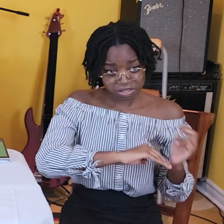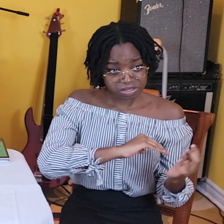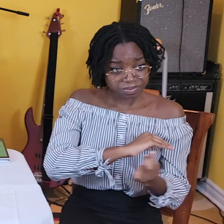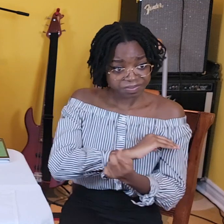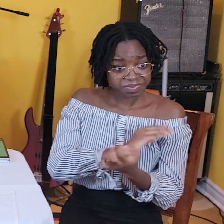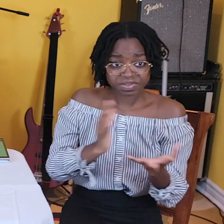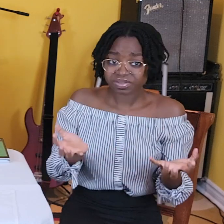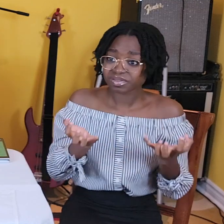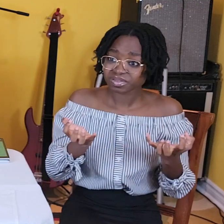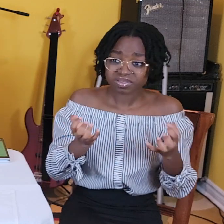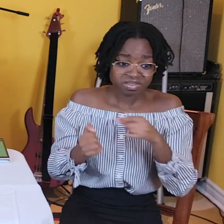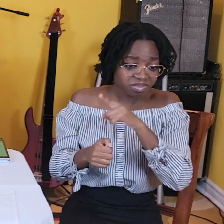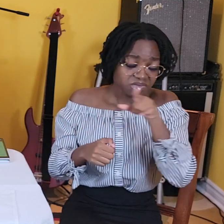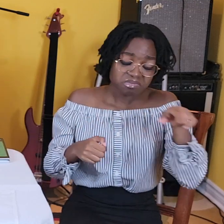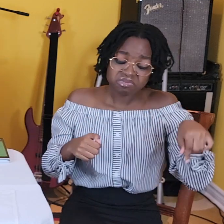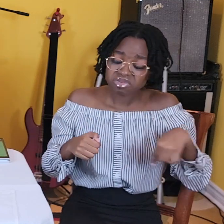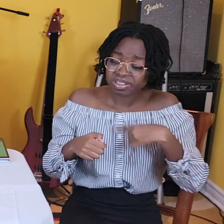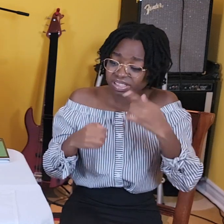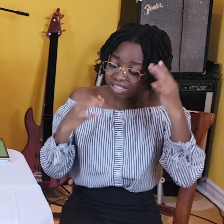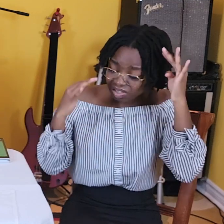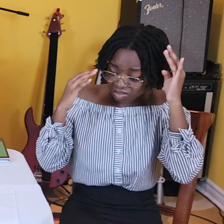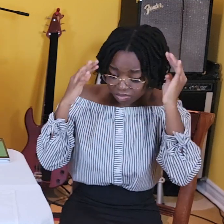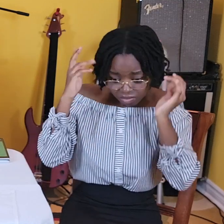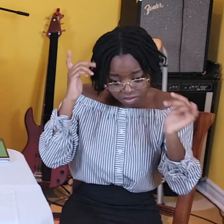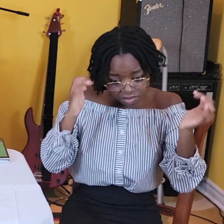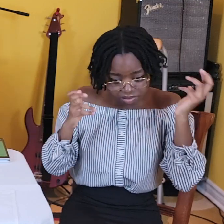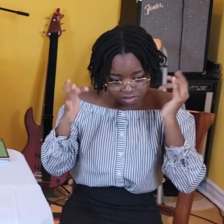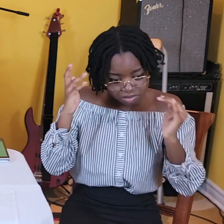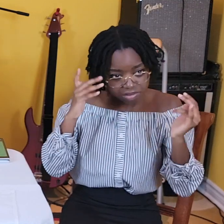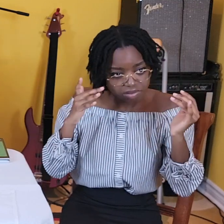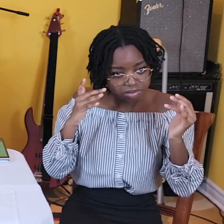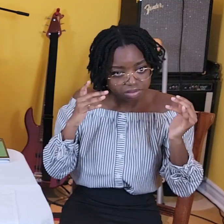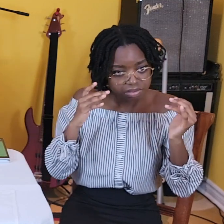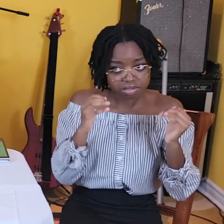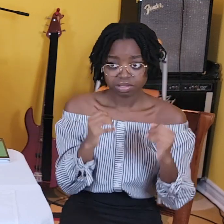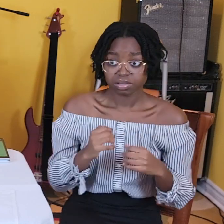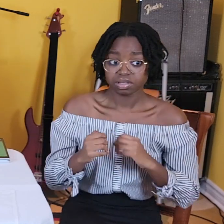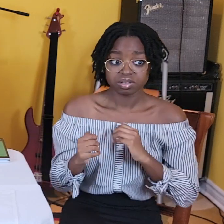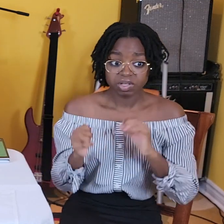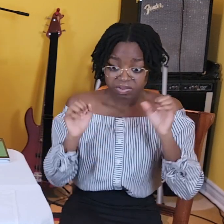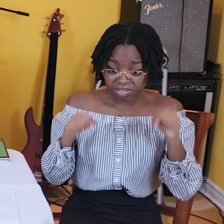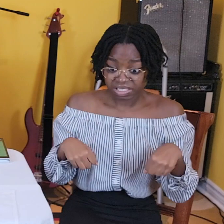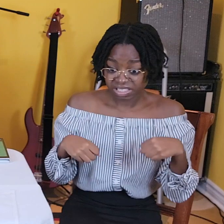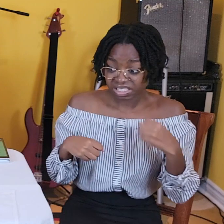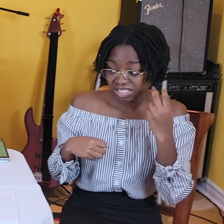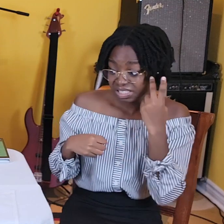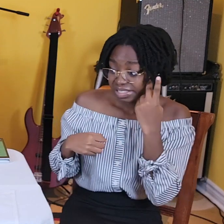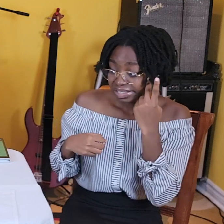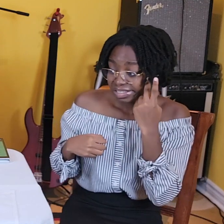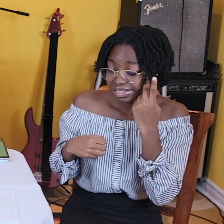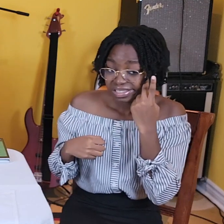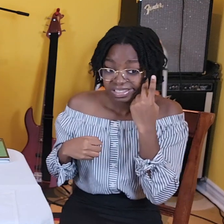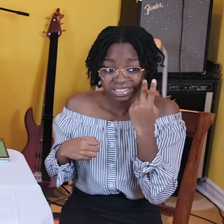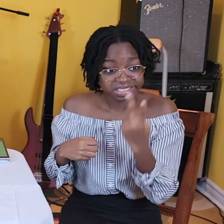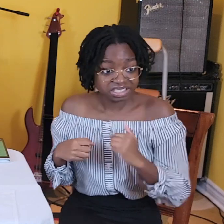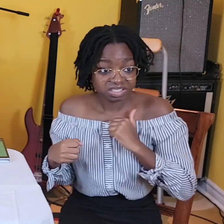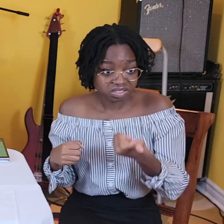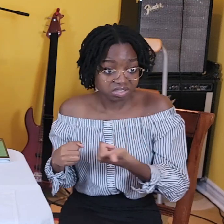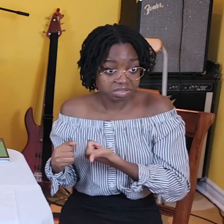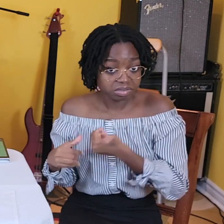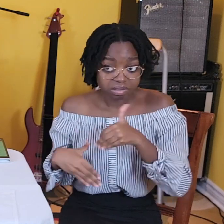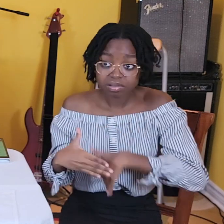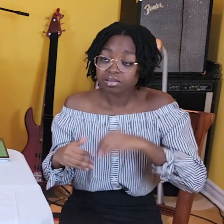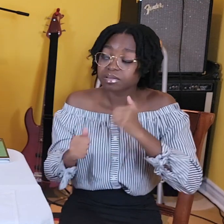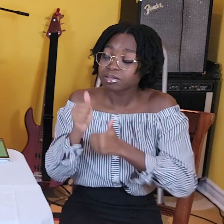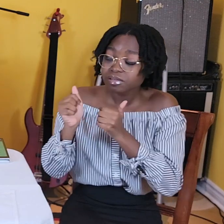us to reflect, and again we see ourselves in the shoes of the disciples, and let us ask the Lord for strength,